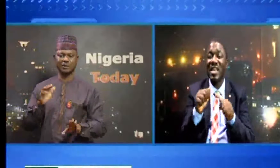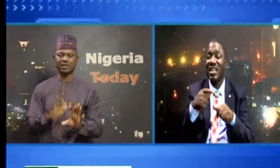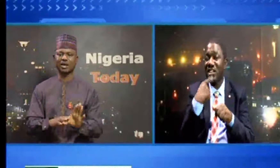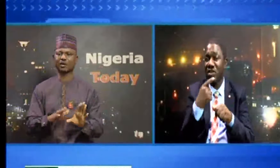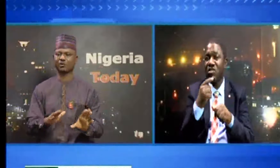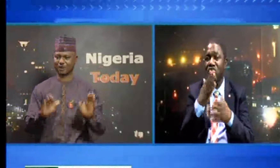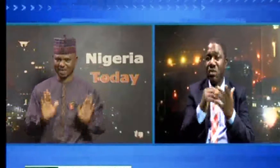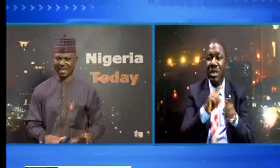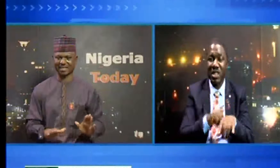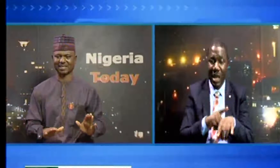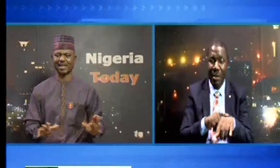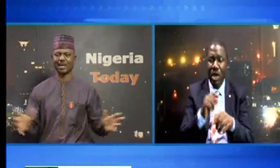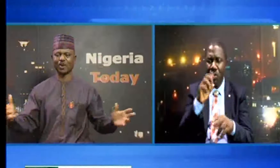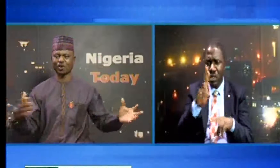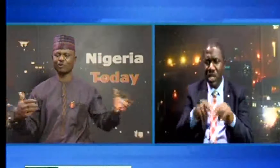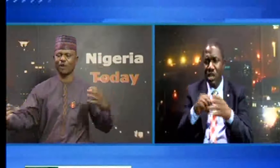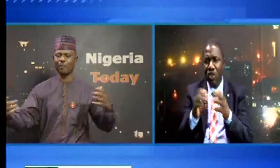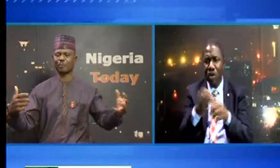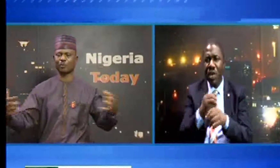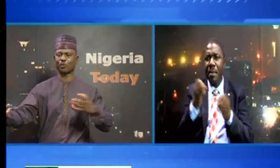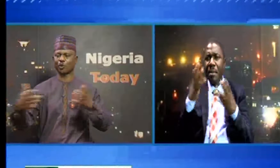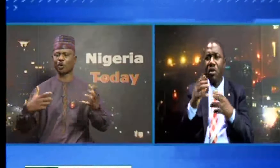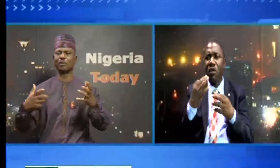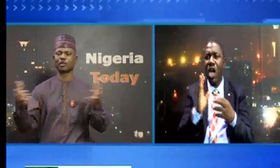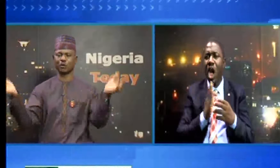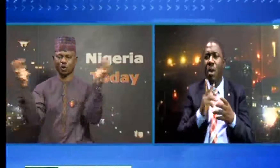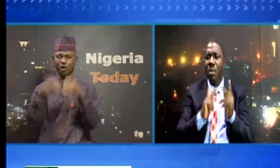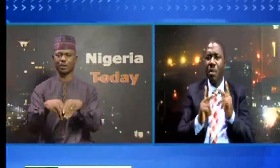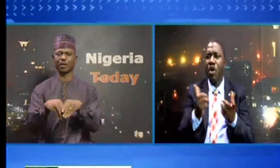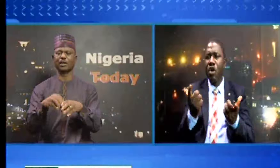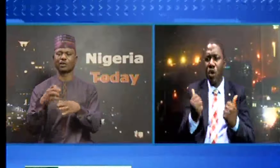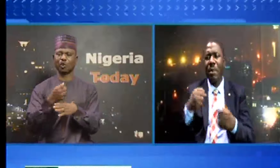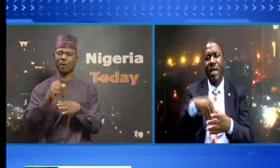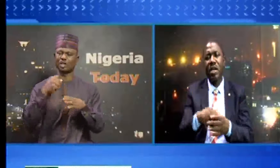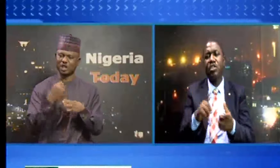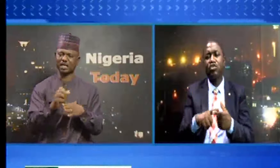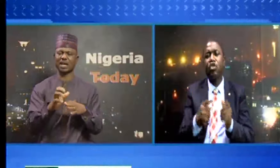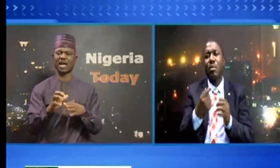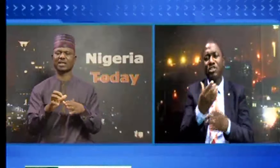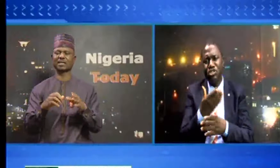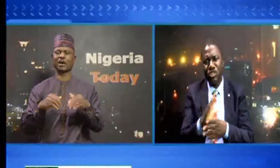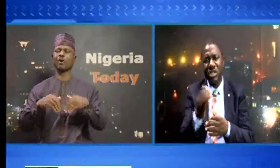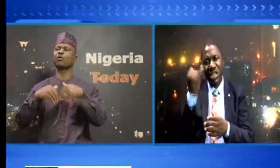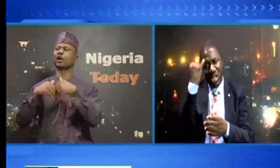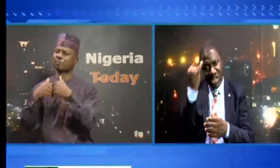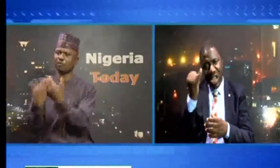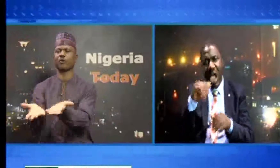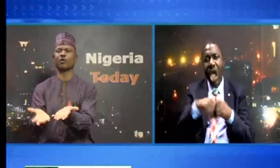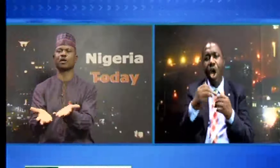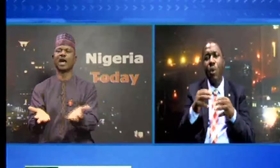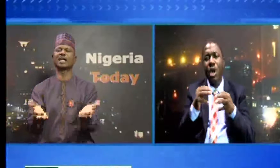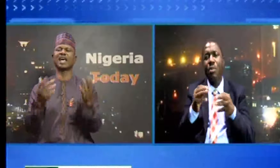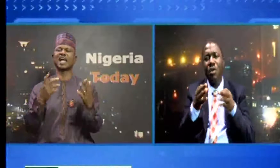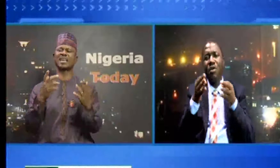sometimes I will sit down in office like this. A lot of our people will come. They will come in to come and share their ideas of how we can move